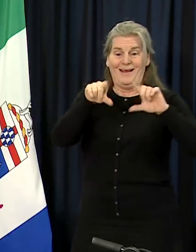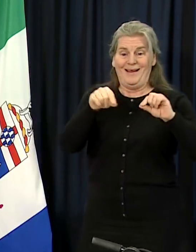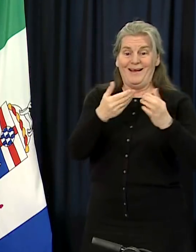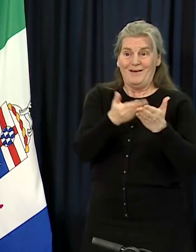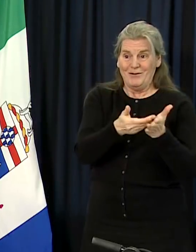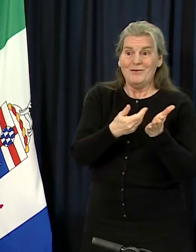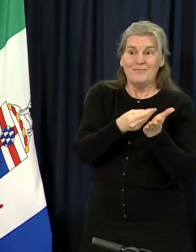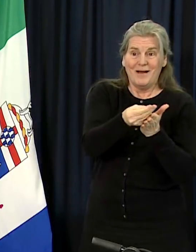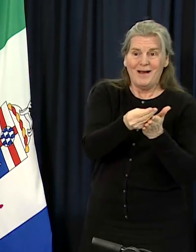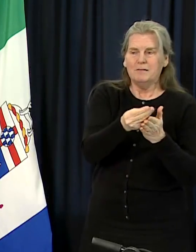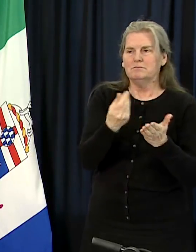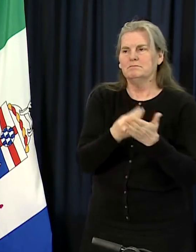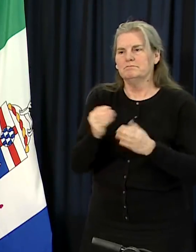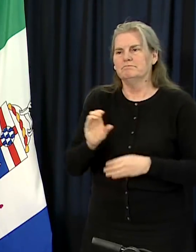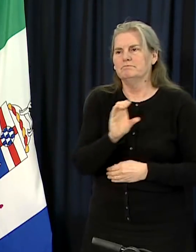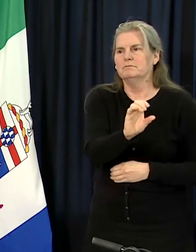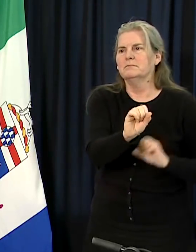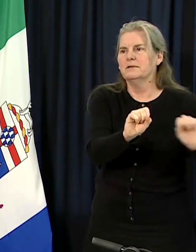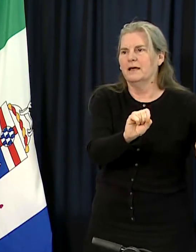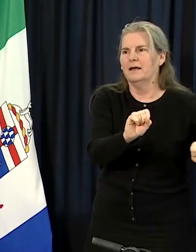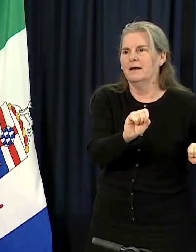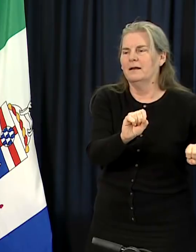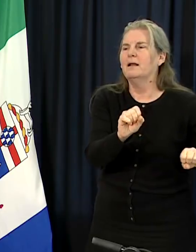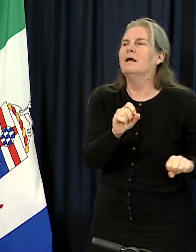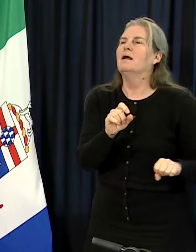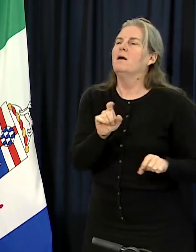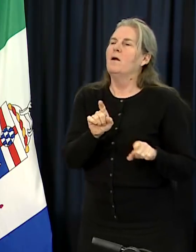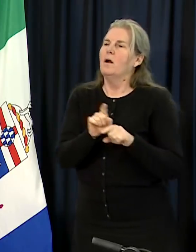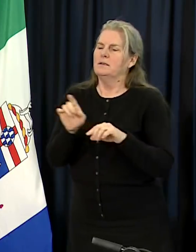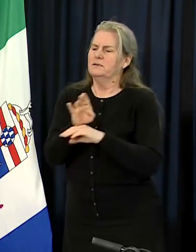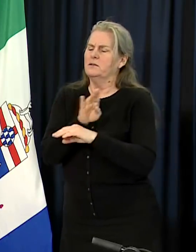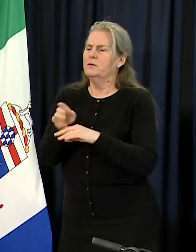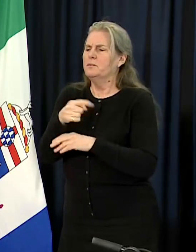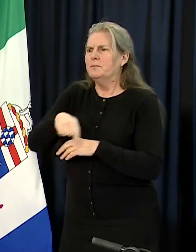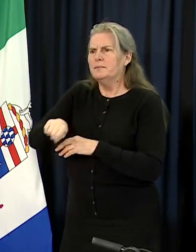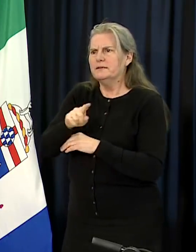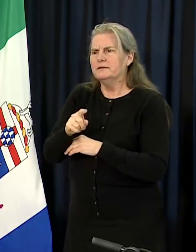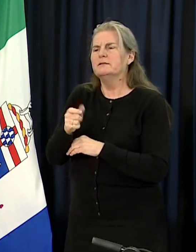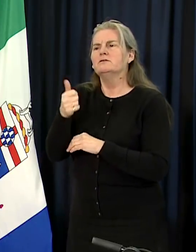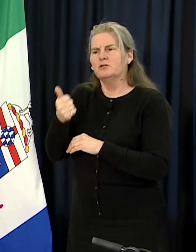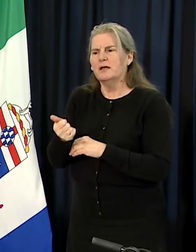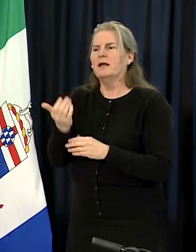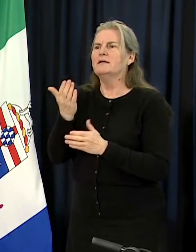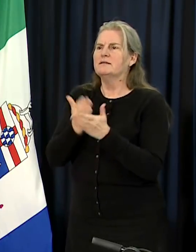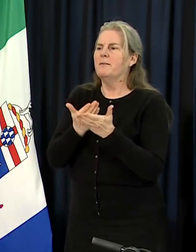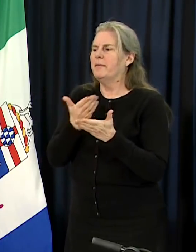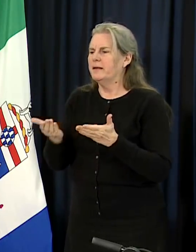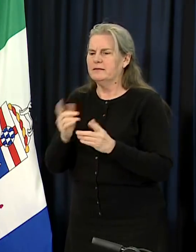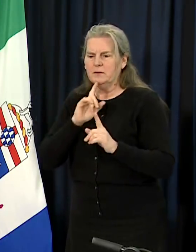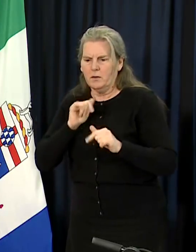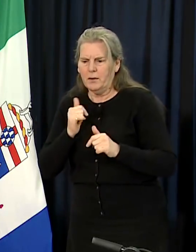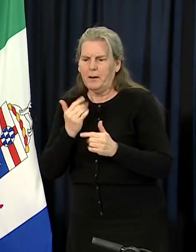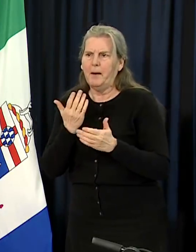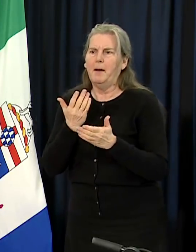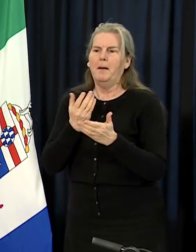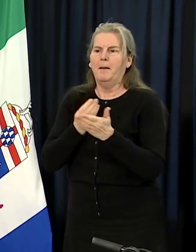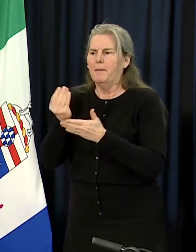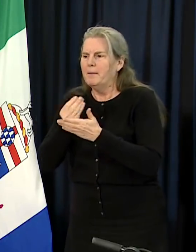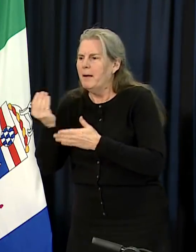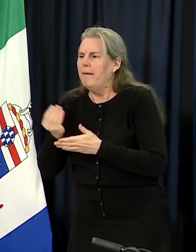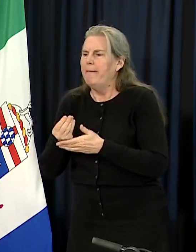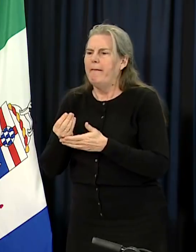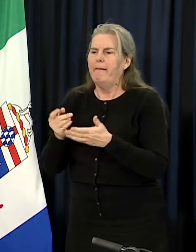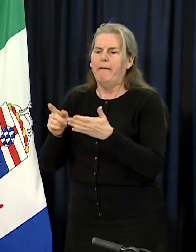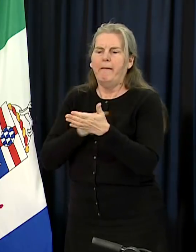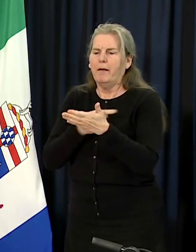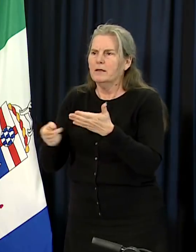Eligible businesses are also required to make efforts to return supplies, cancel contracts,